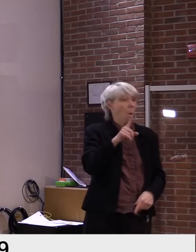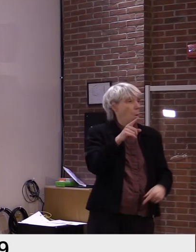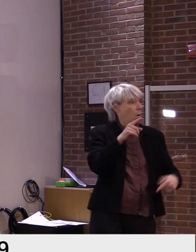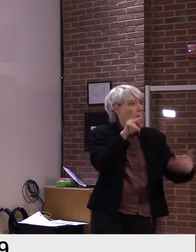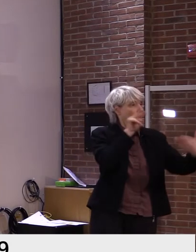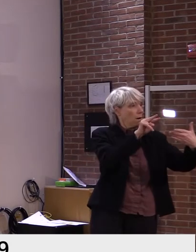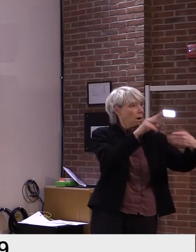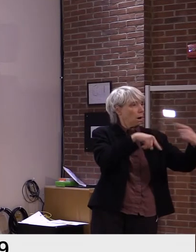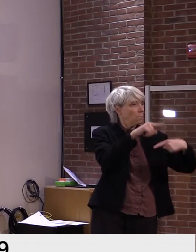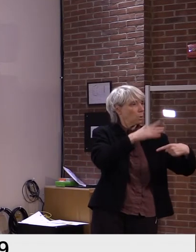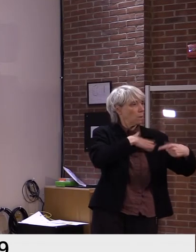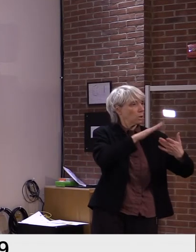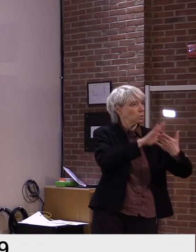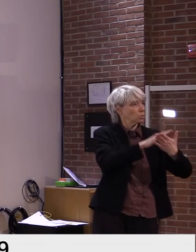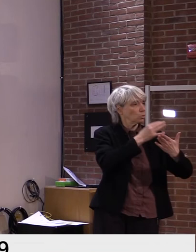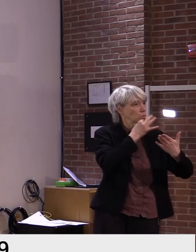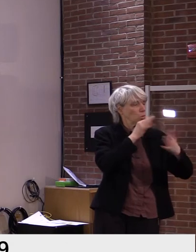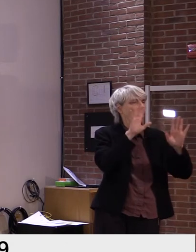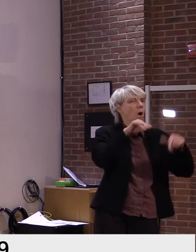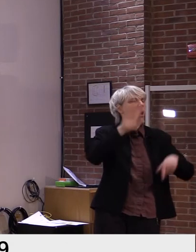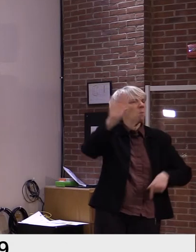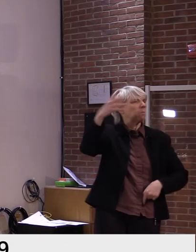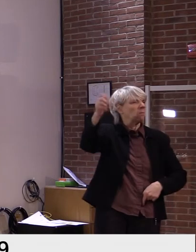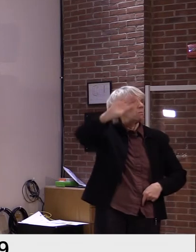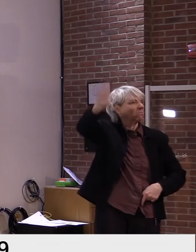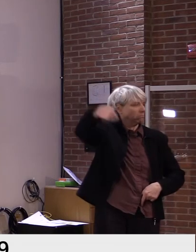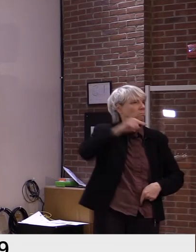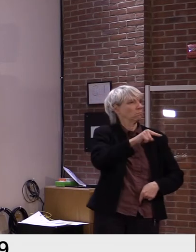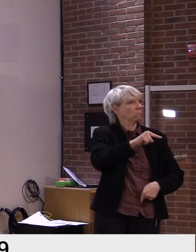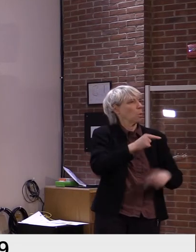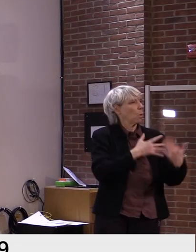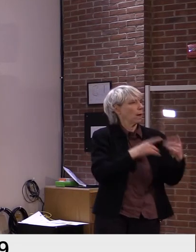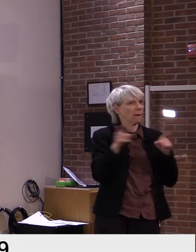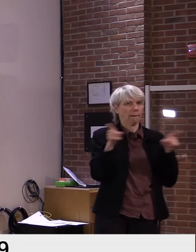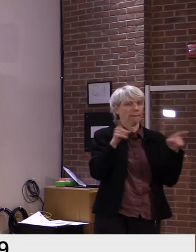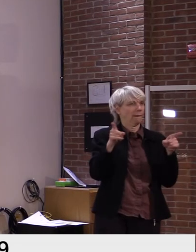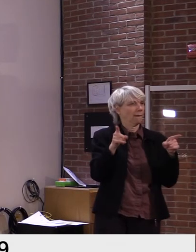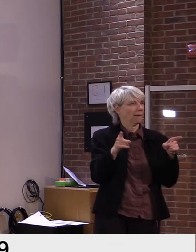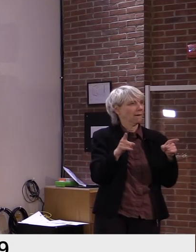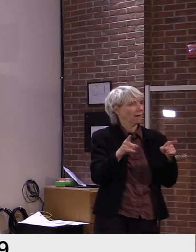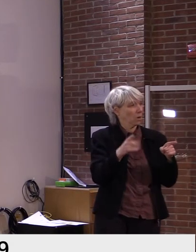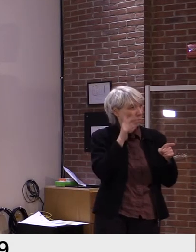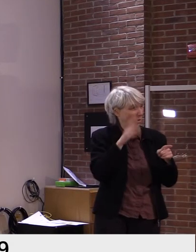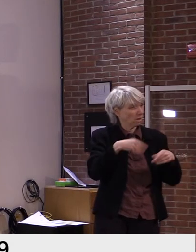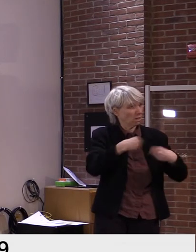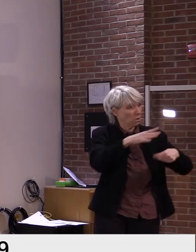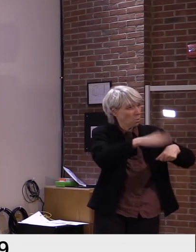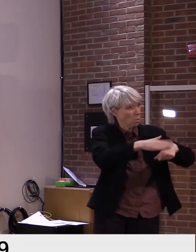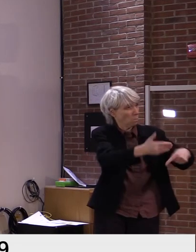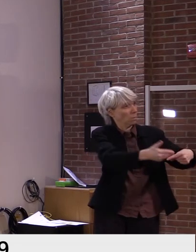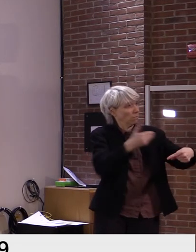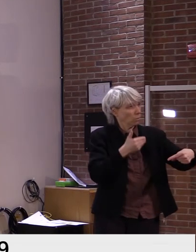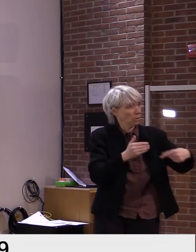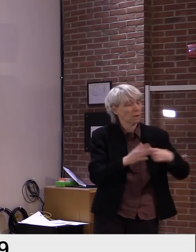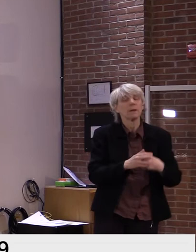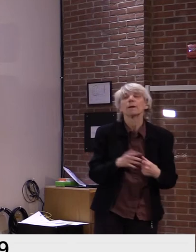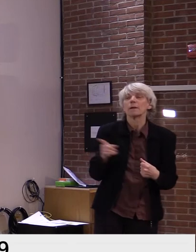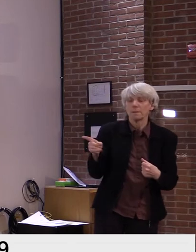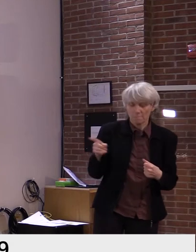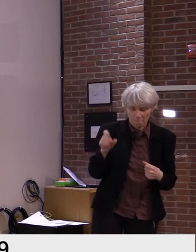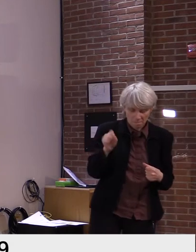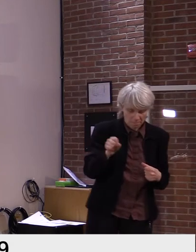clinic that might be coming to their school or district. How are they to sort of weigh their options? Yeah, here's how it's going to